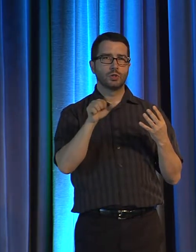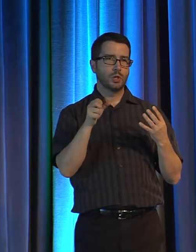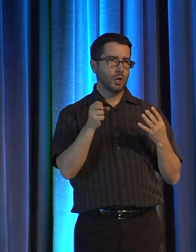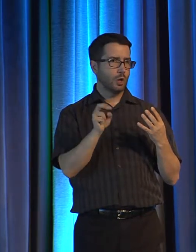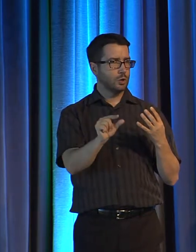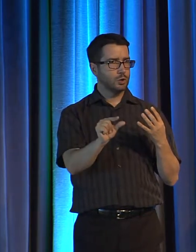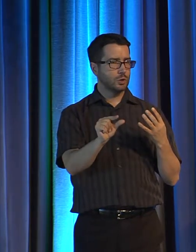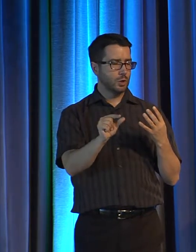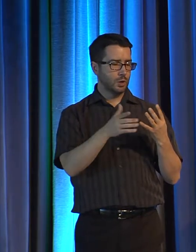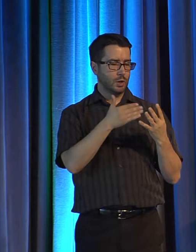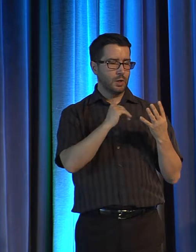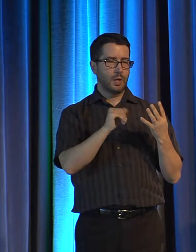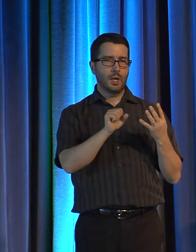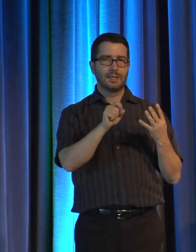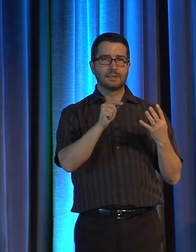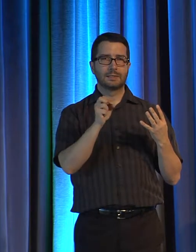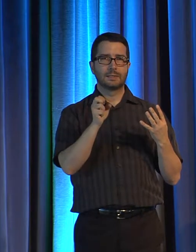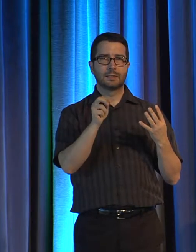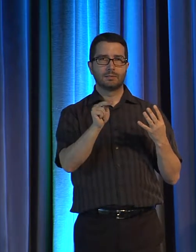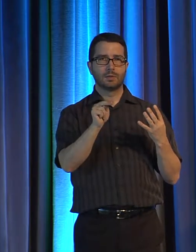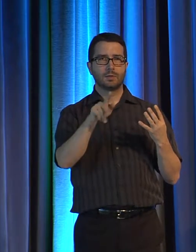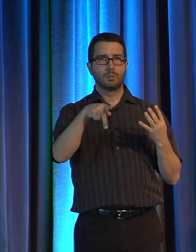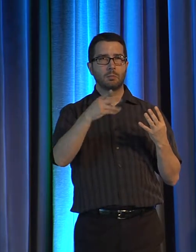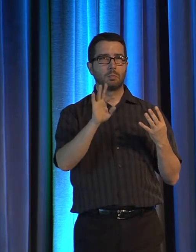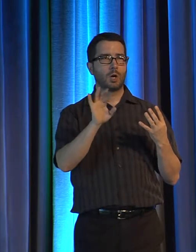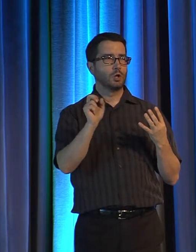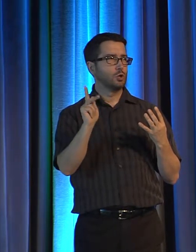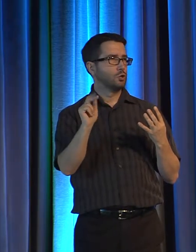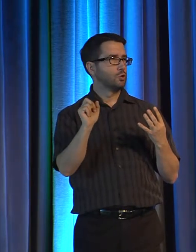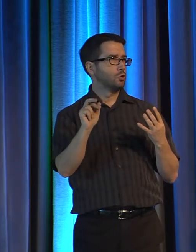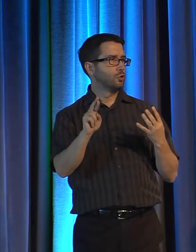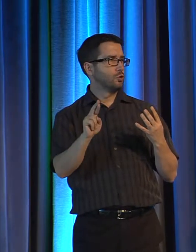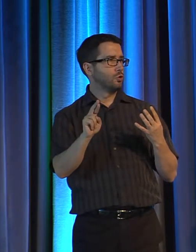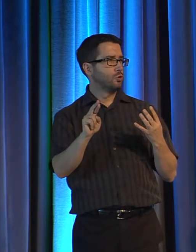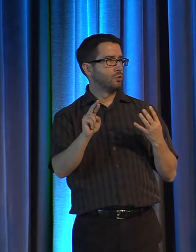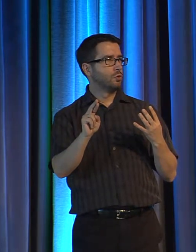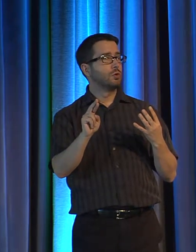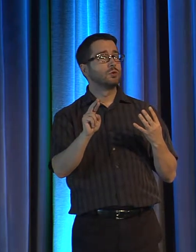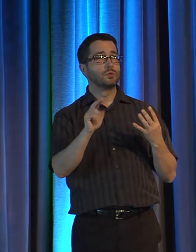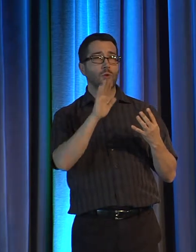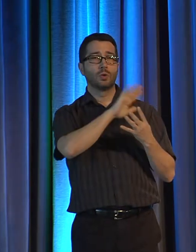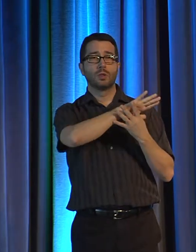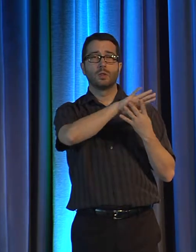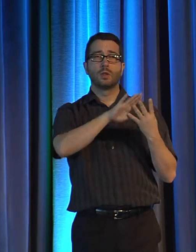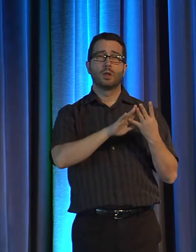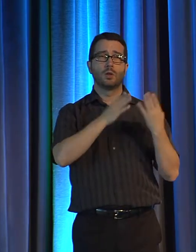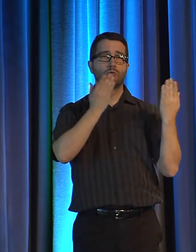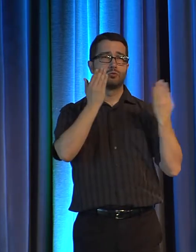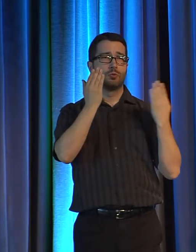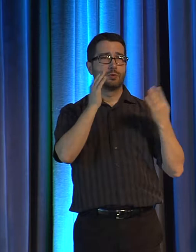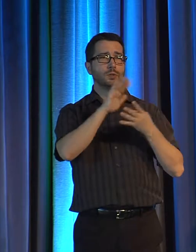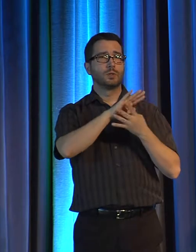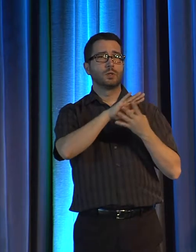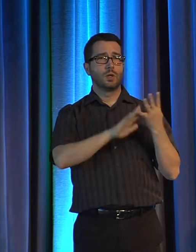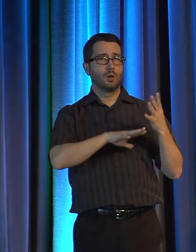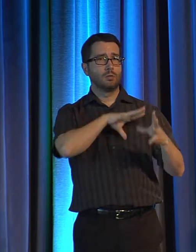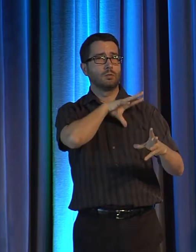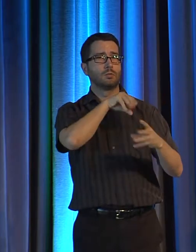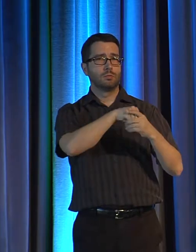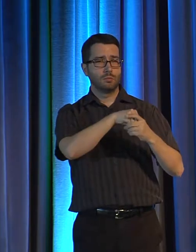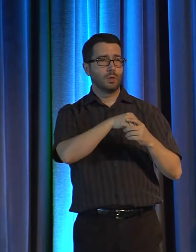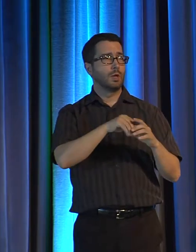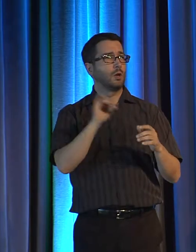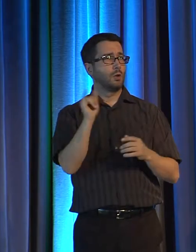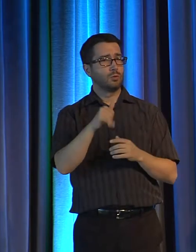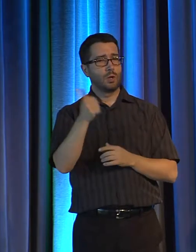Parker. I think it's important to recognize the service that these individuals provided along with our existing board